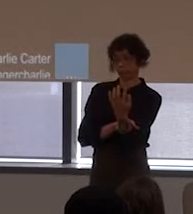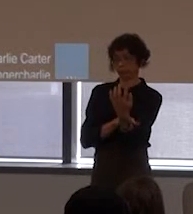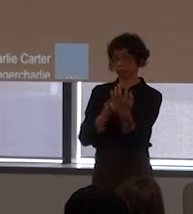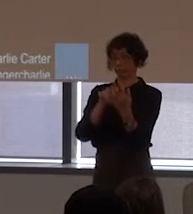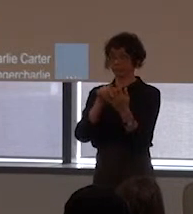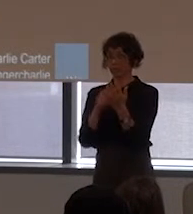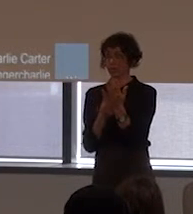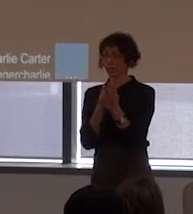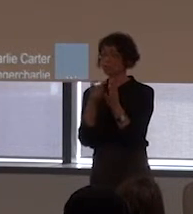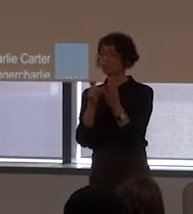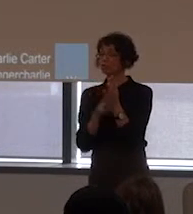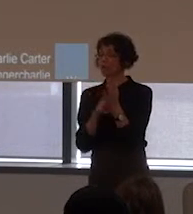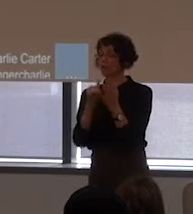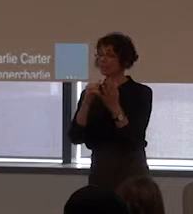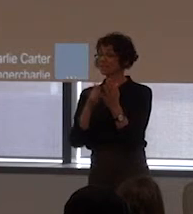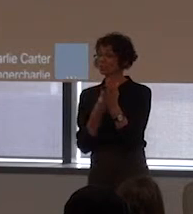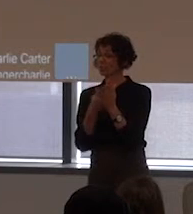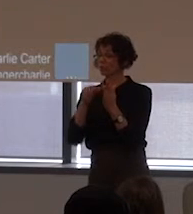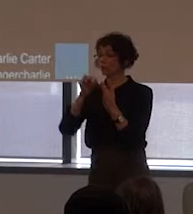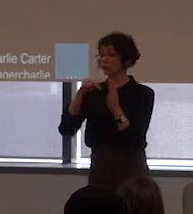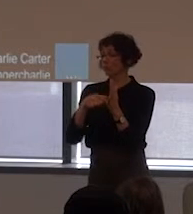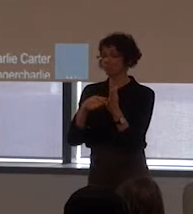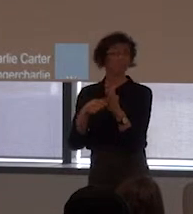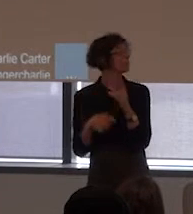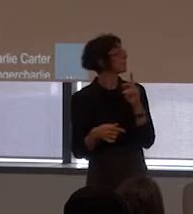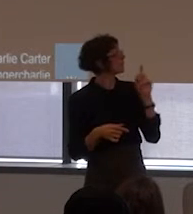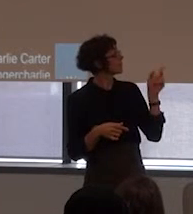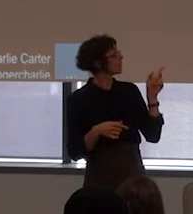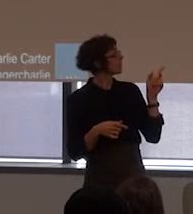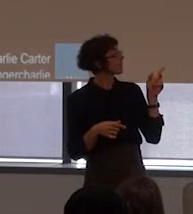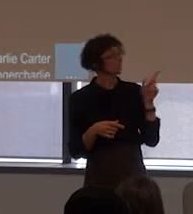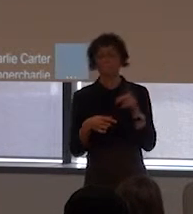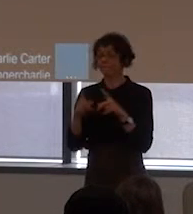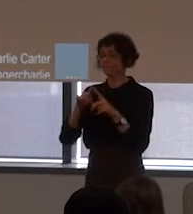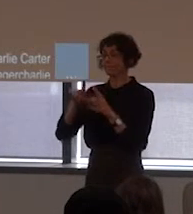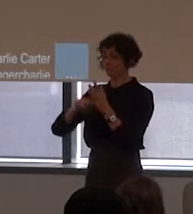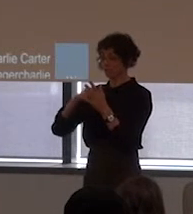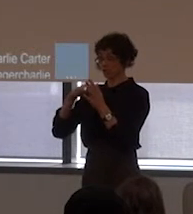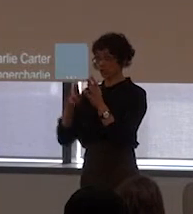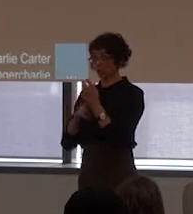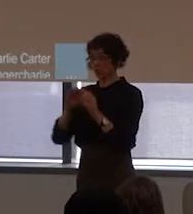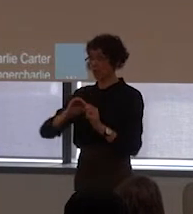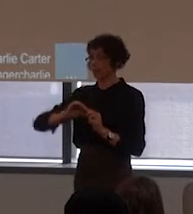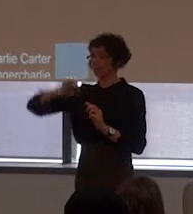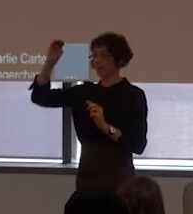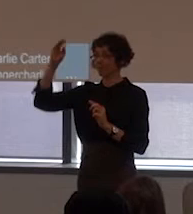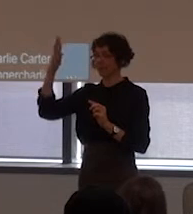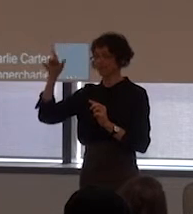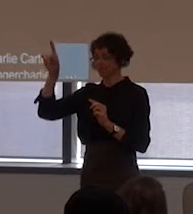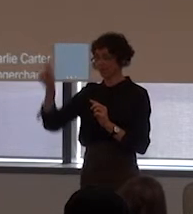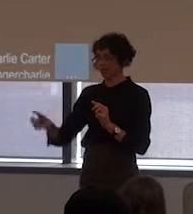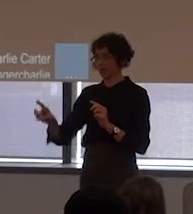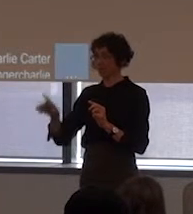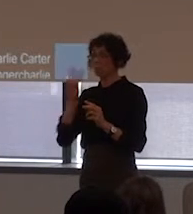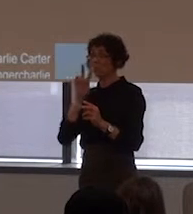There we go, a peak. We peaked over 60,000 people in round about January were viewing that